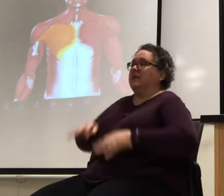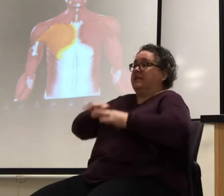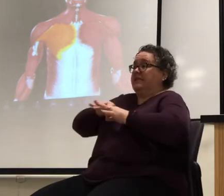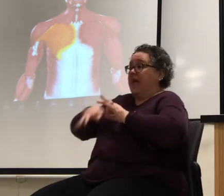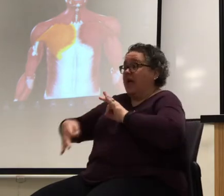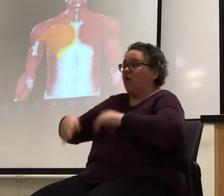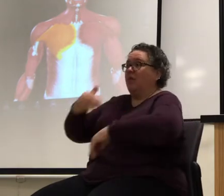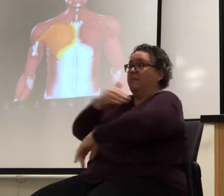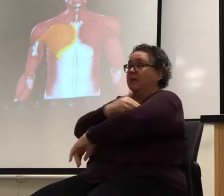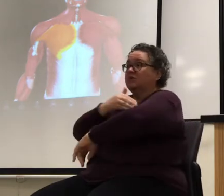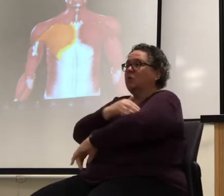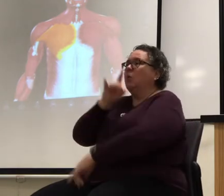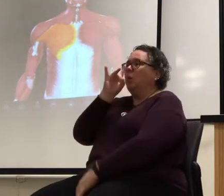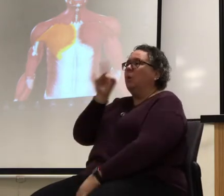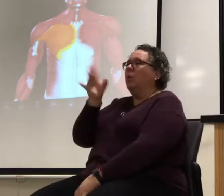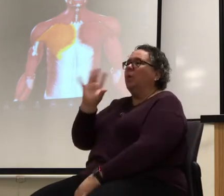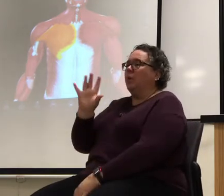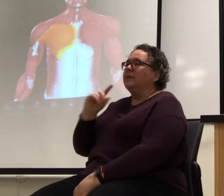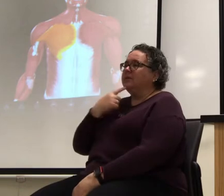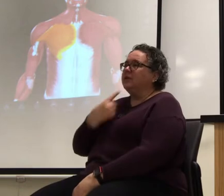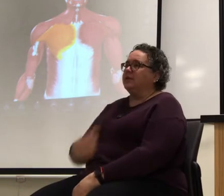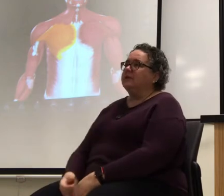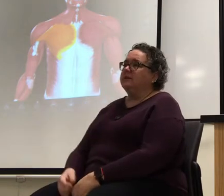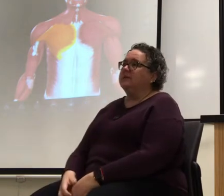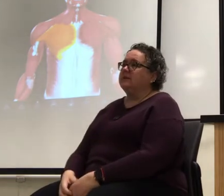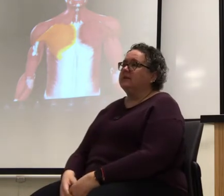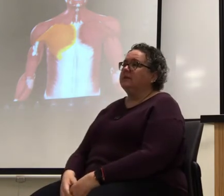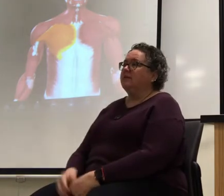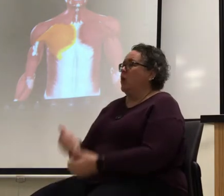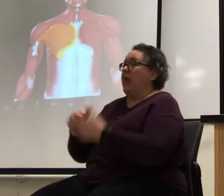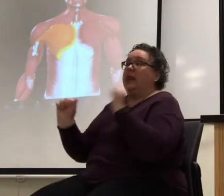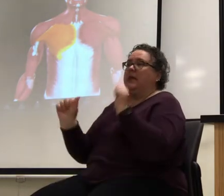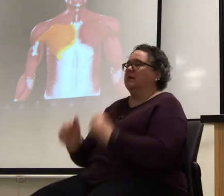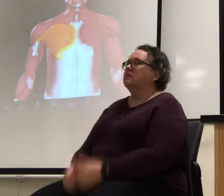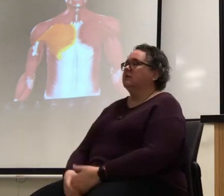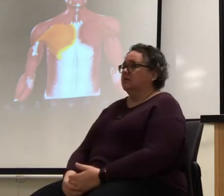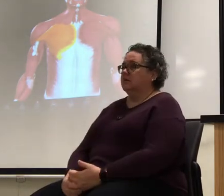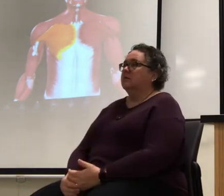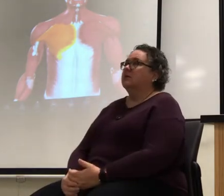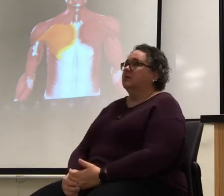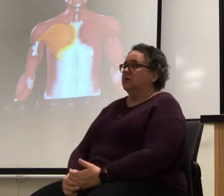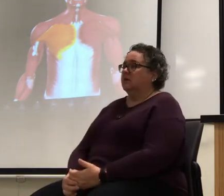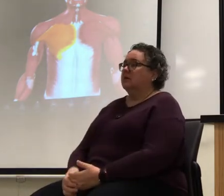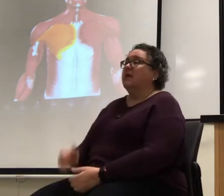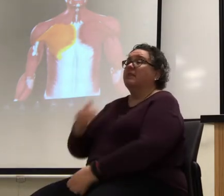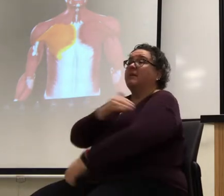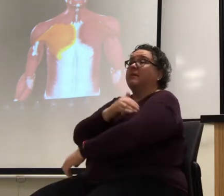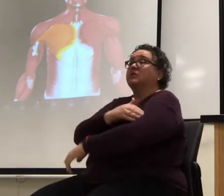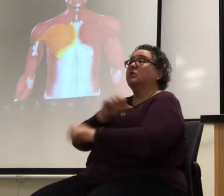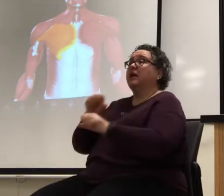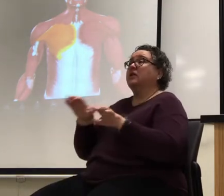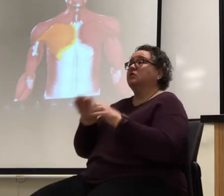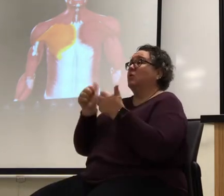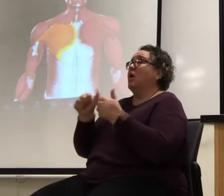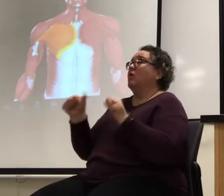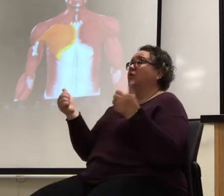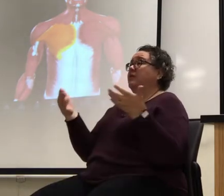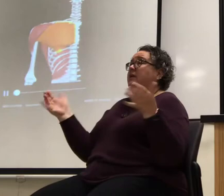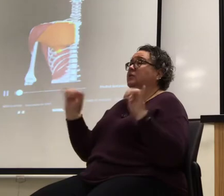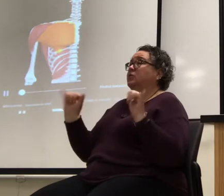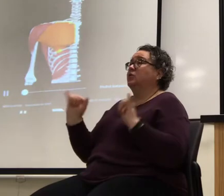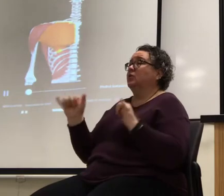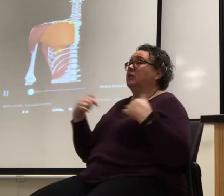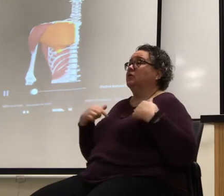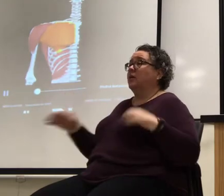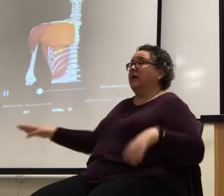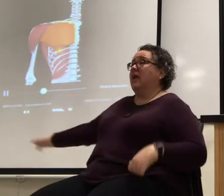that is very serious for you to lifting weights. You know, this muscle can do other things besides transverse adduction. Let's think about it here.